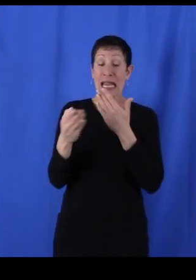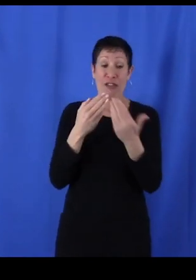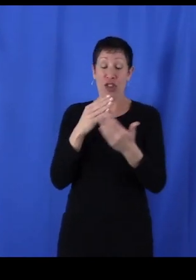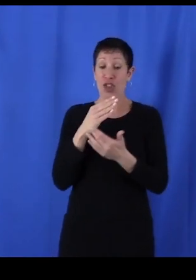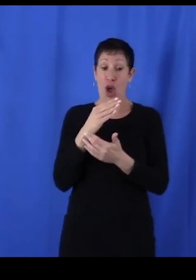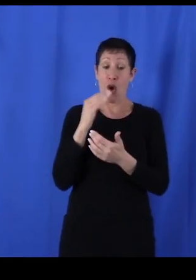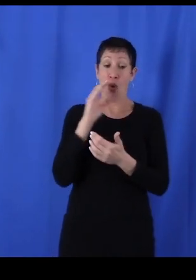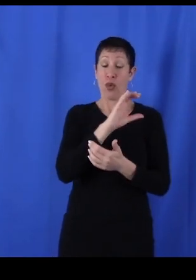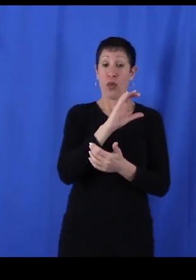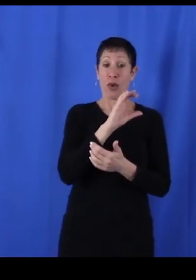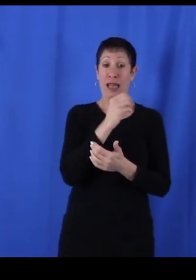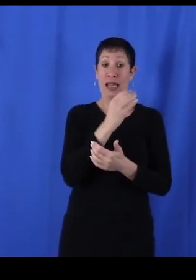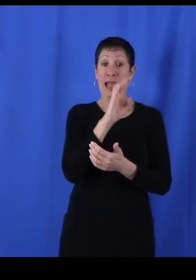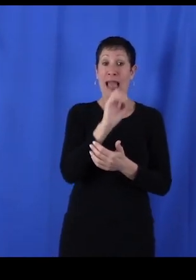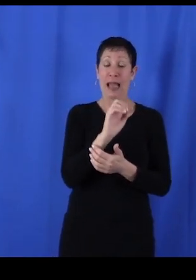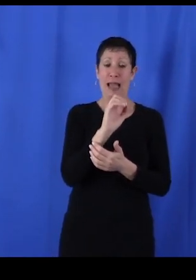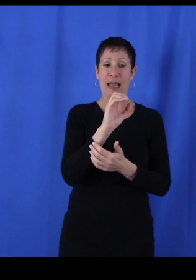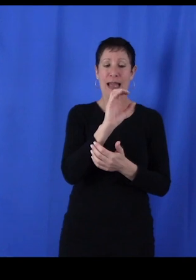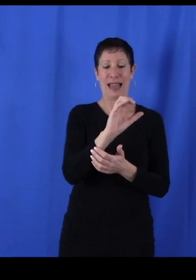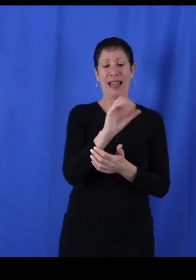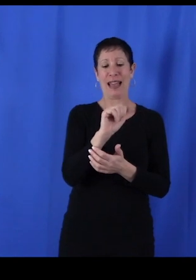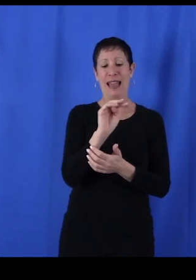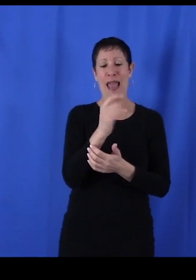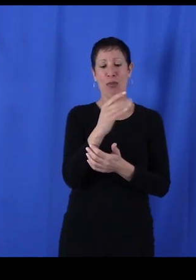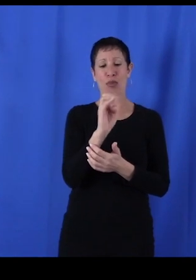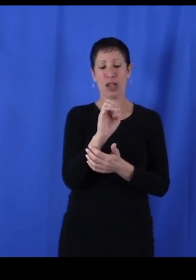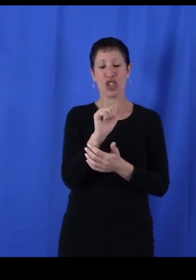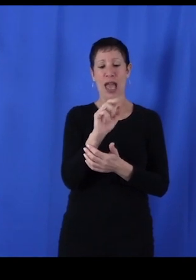they claim not to use race, the face of